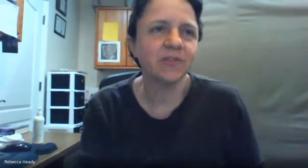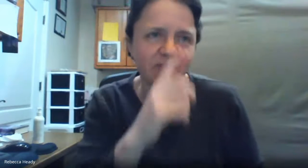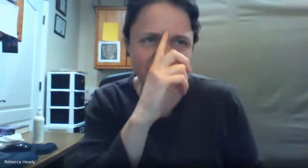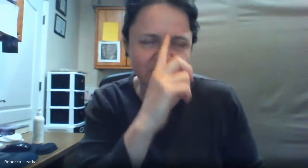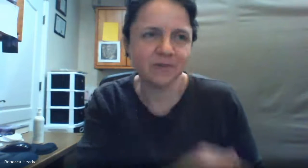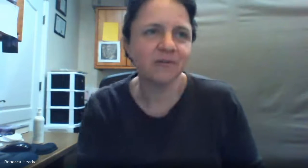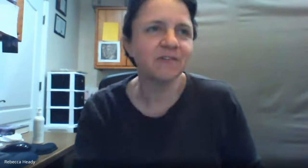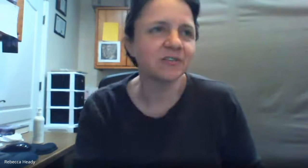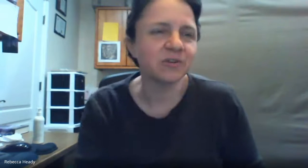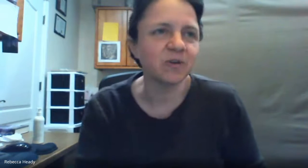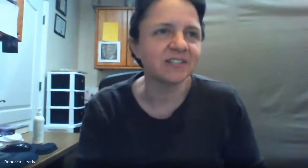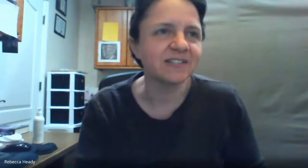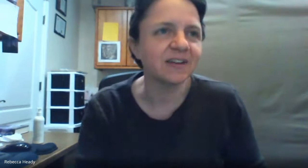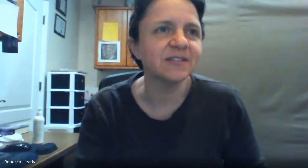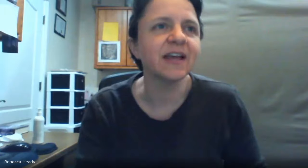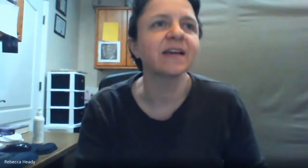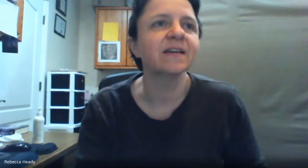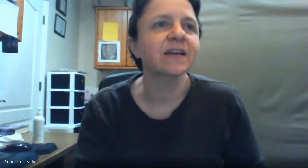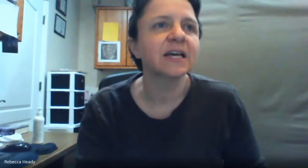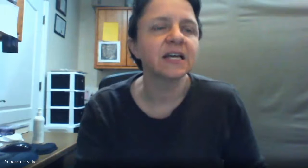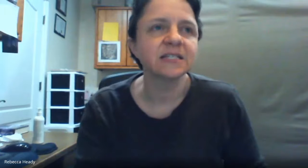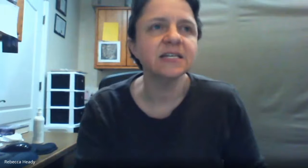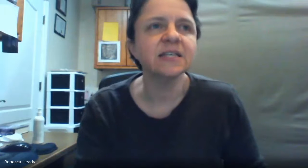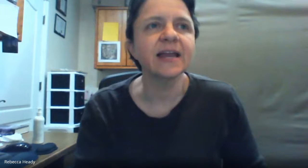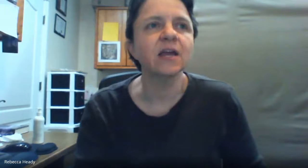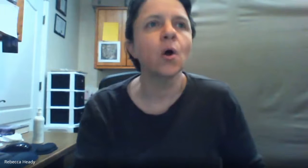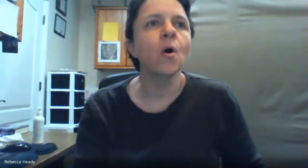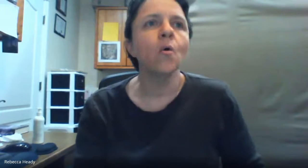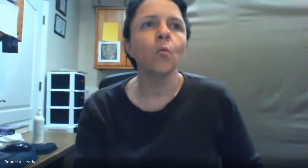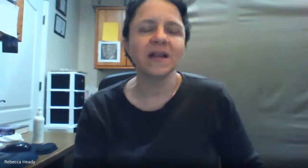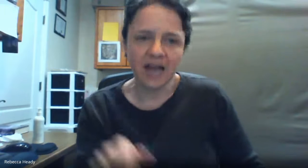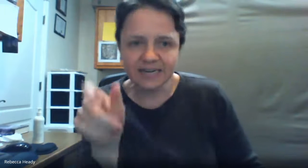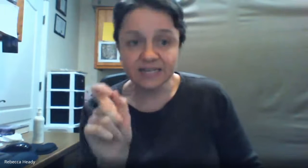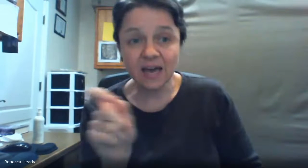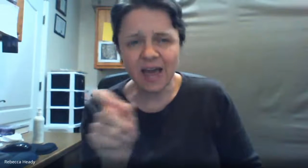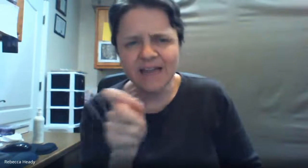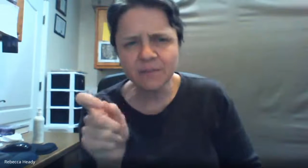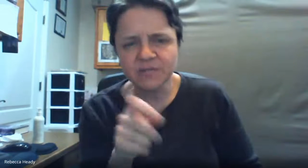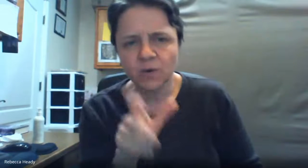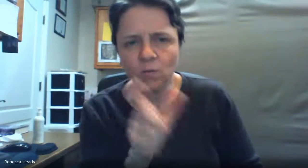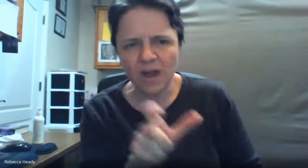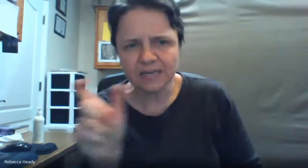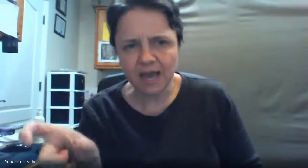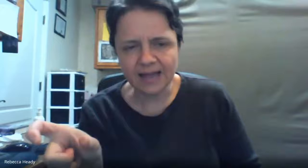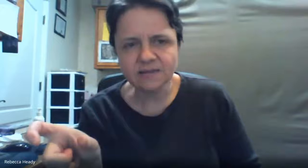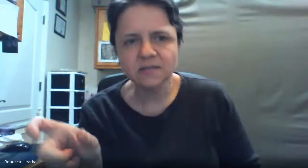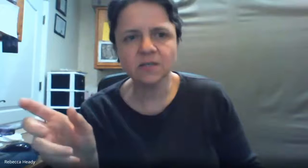your facial expressions instead of saying, because he's signing what kind, and he's got a hyphen between what and kind.